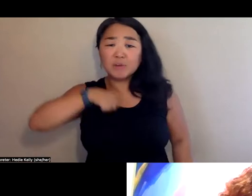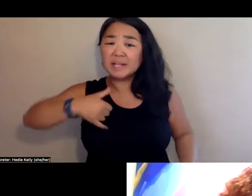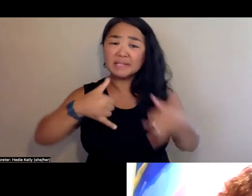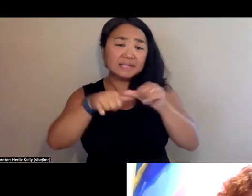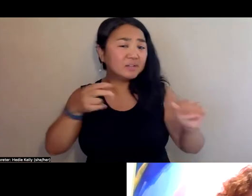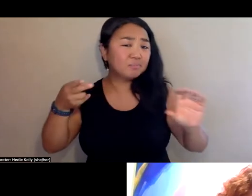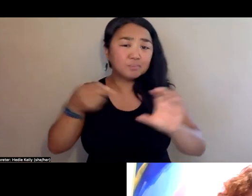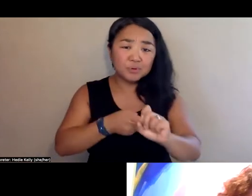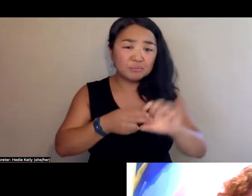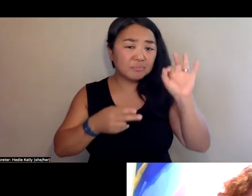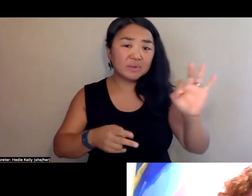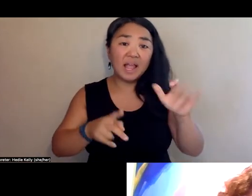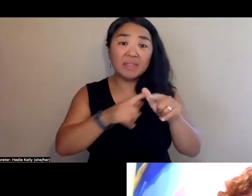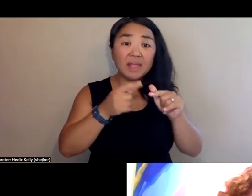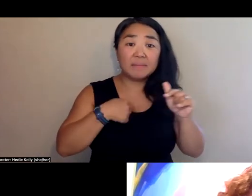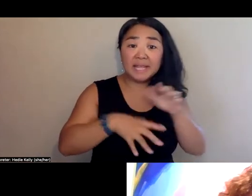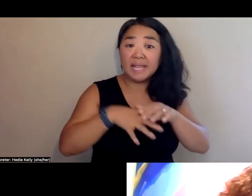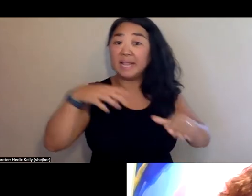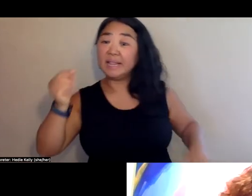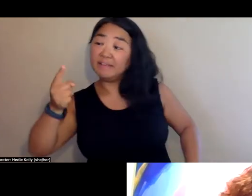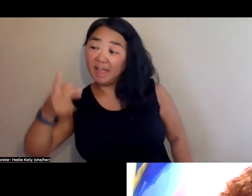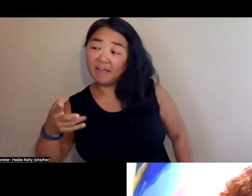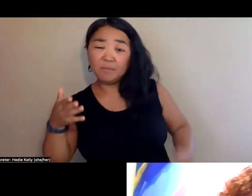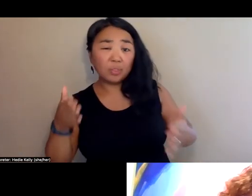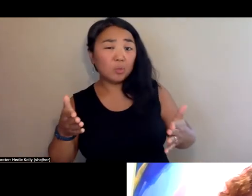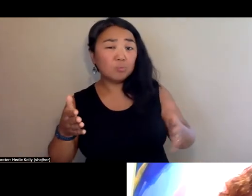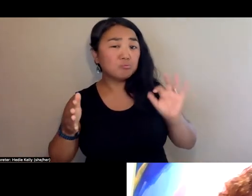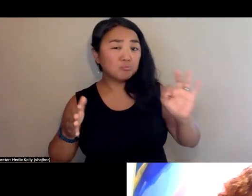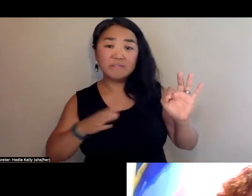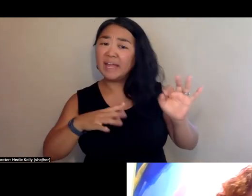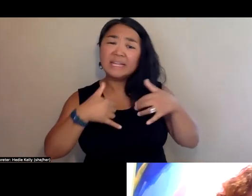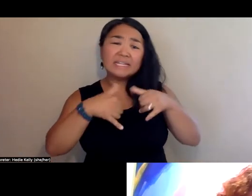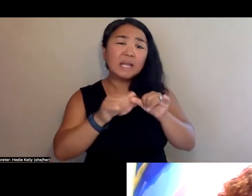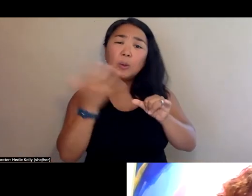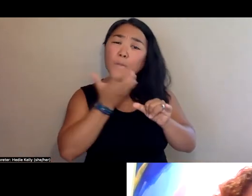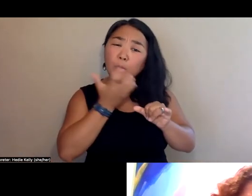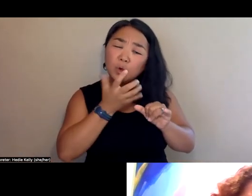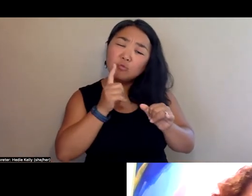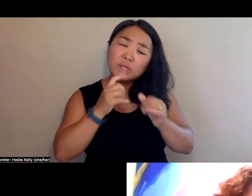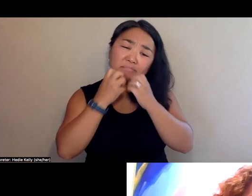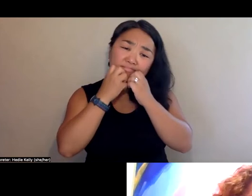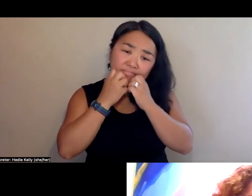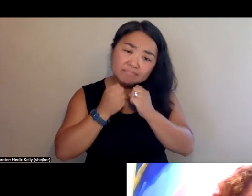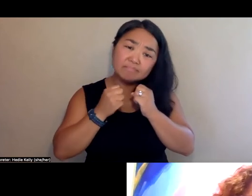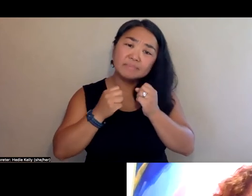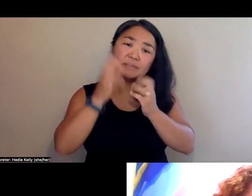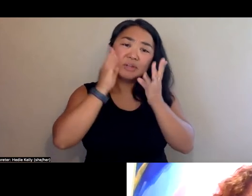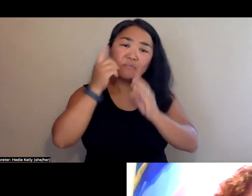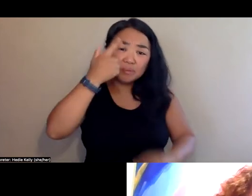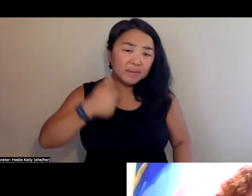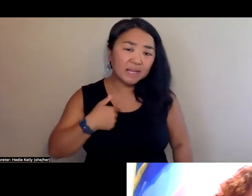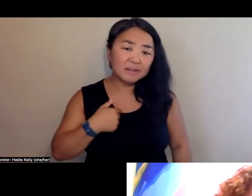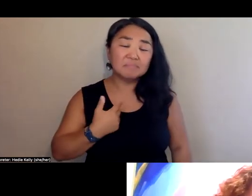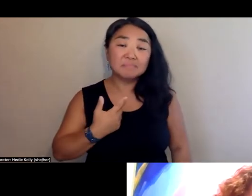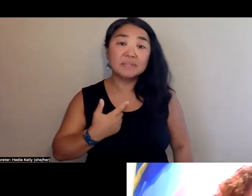I duck out halfway through, and it's still a really meaningful experience to do that. So